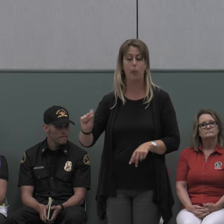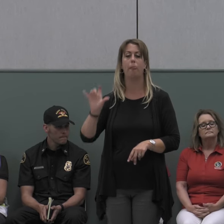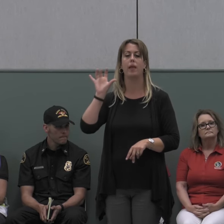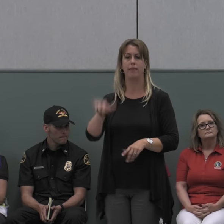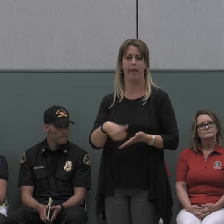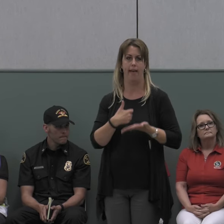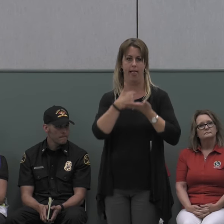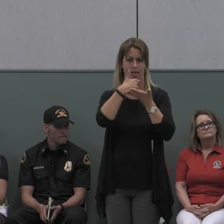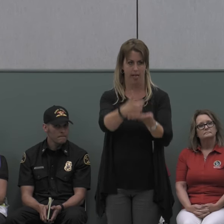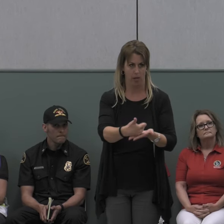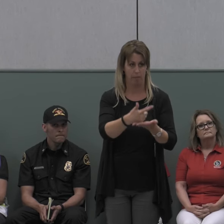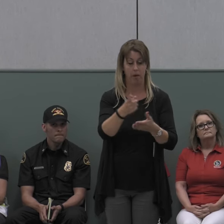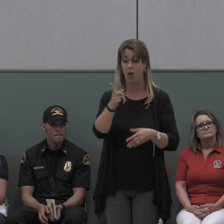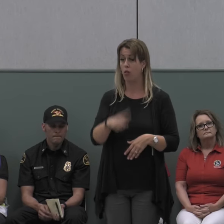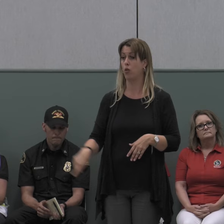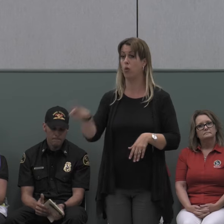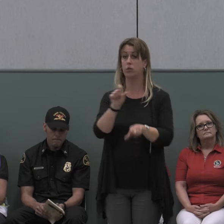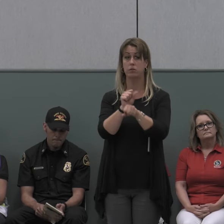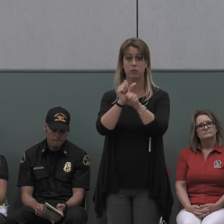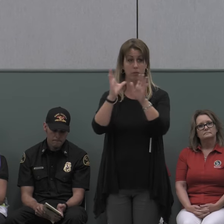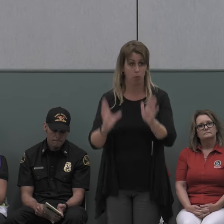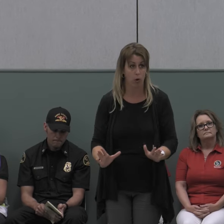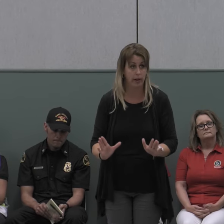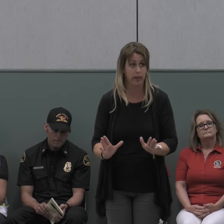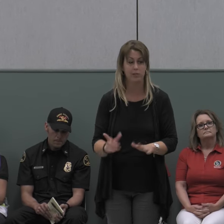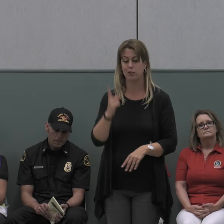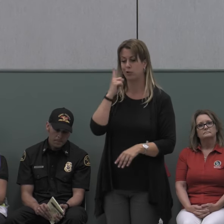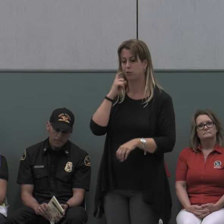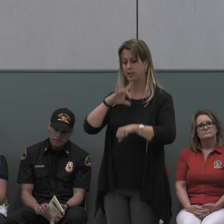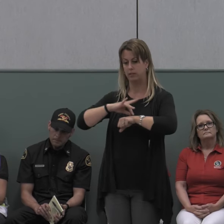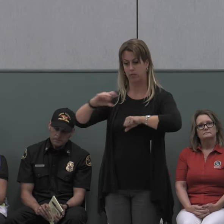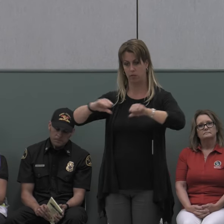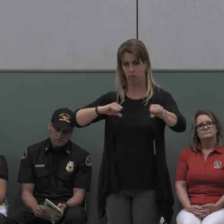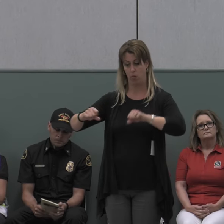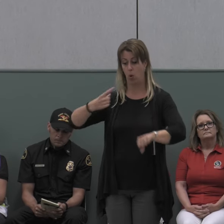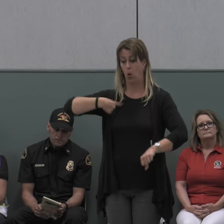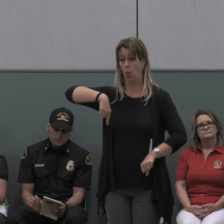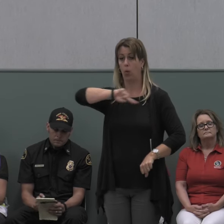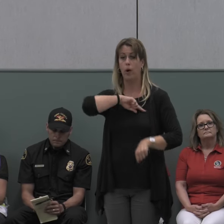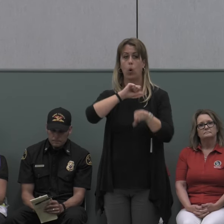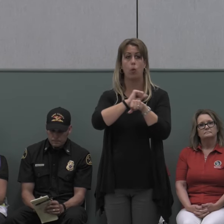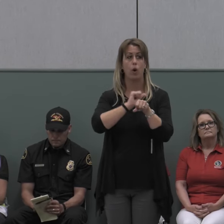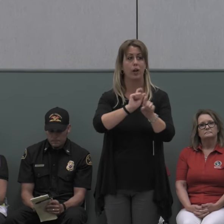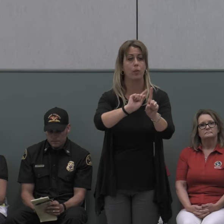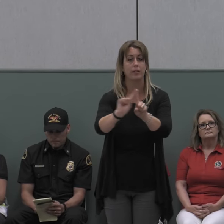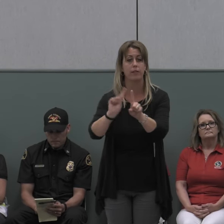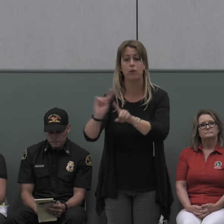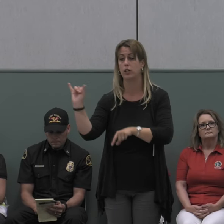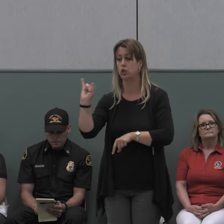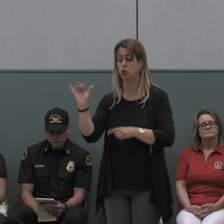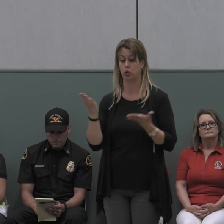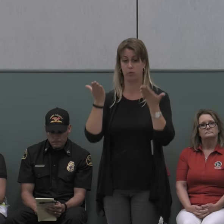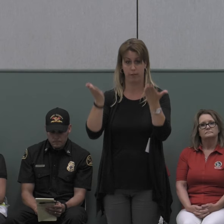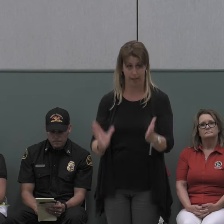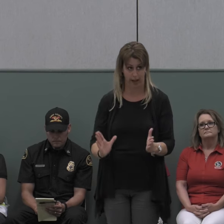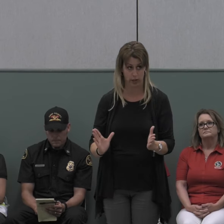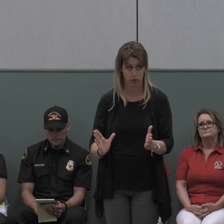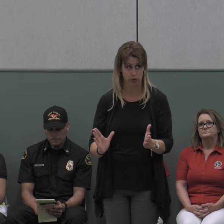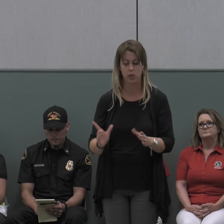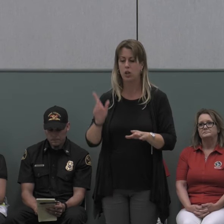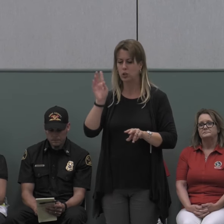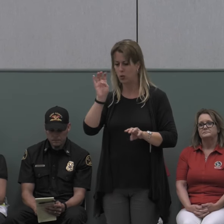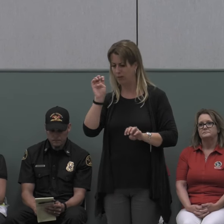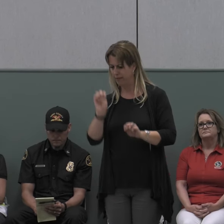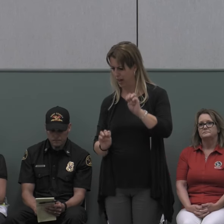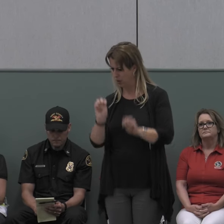Incorporated employees. Following the recent earthquakes, SVM is working with its insurance providers and engineer firms to evaluate the best